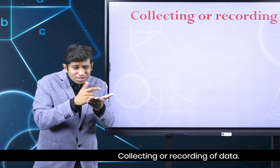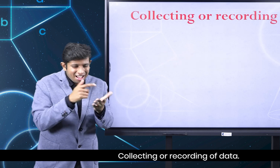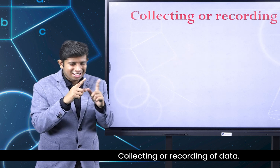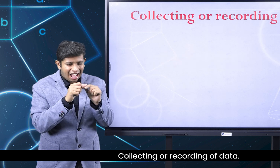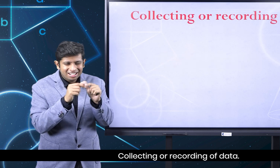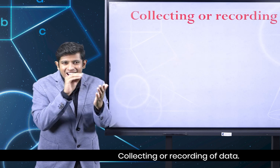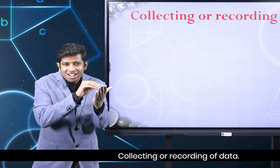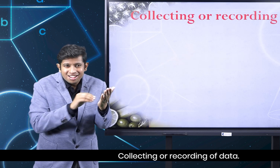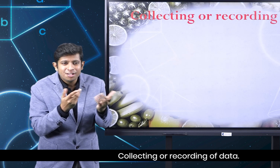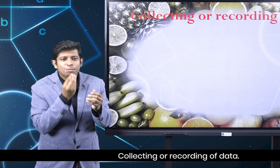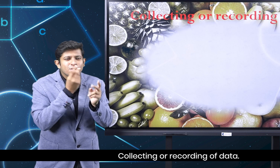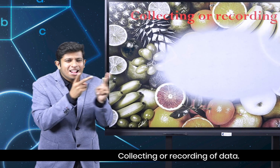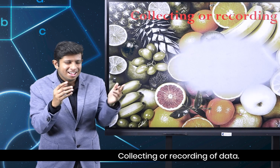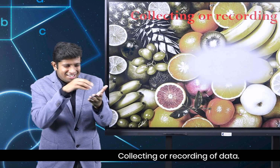Collecting or recording of data.